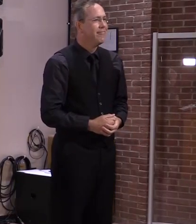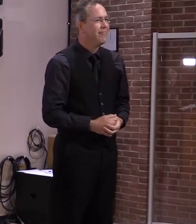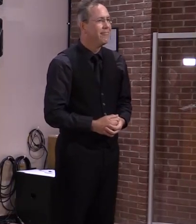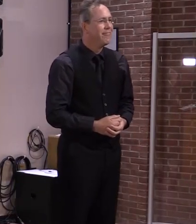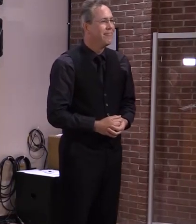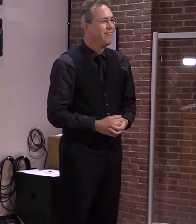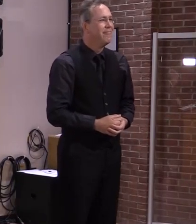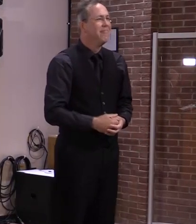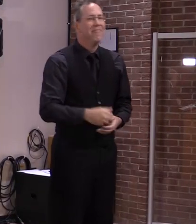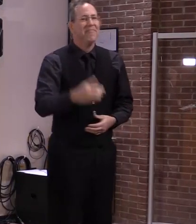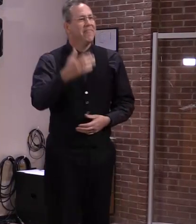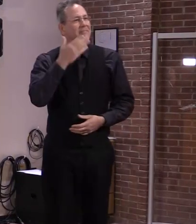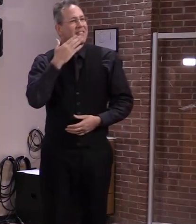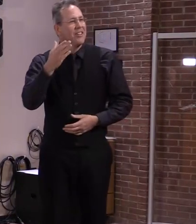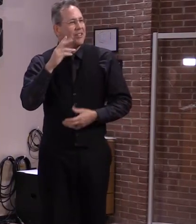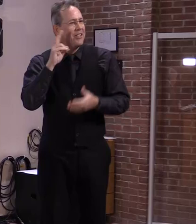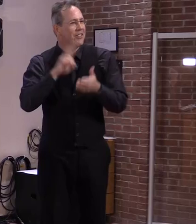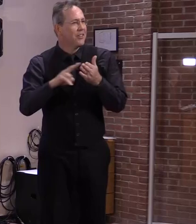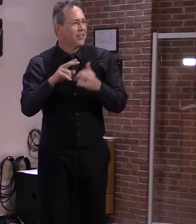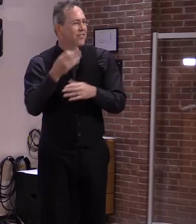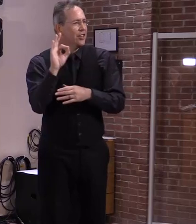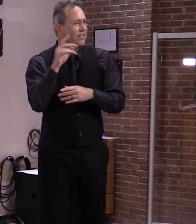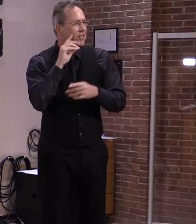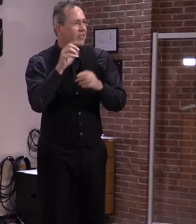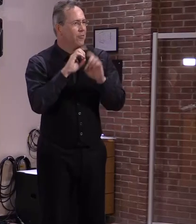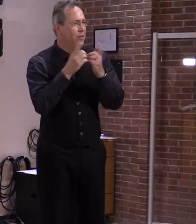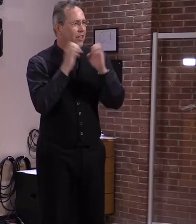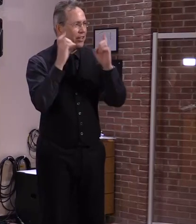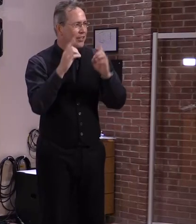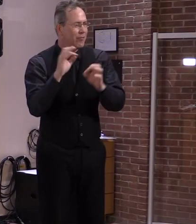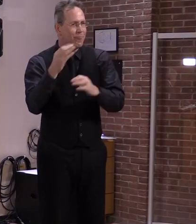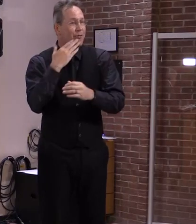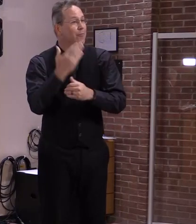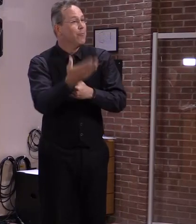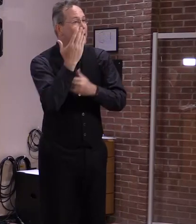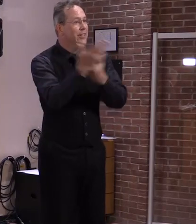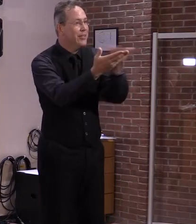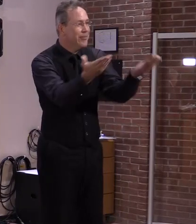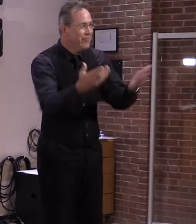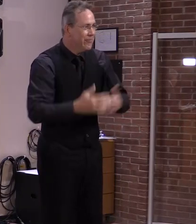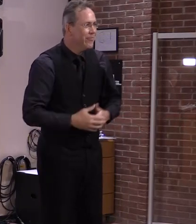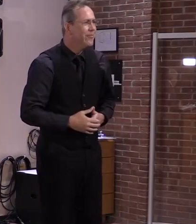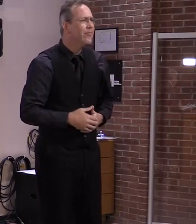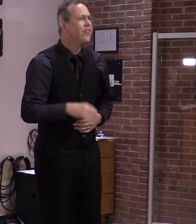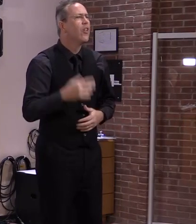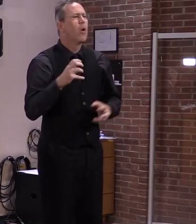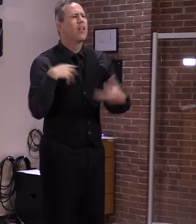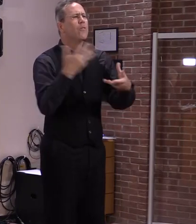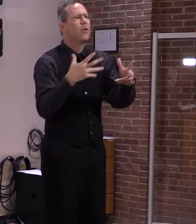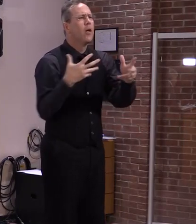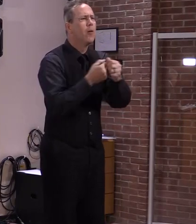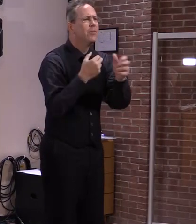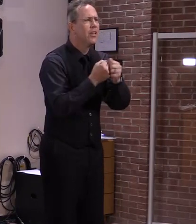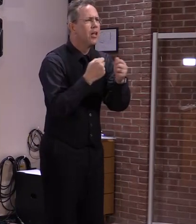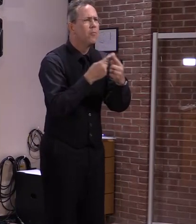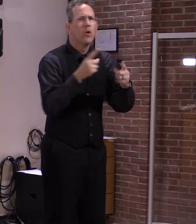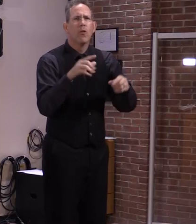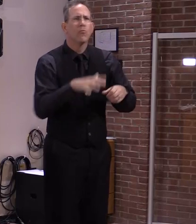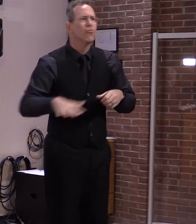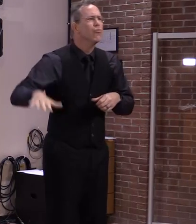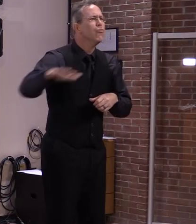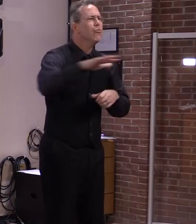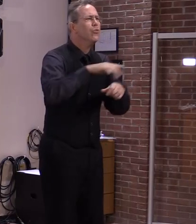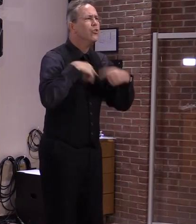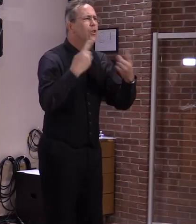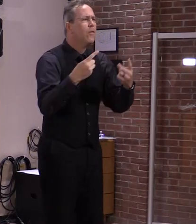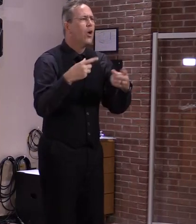Thank you, Secretary French, and good morning, everyone. Today, I'll provide an update on our overall progress as well as announce the